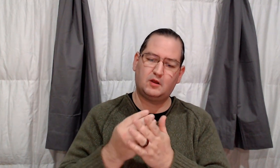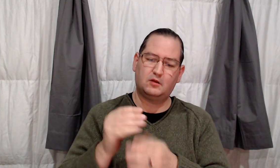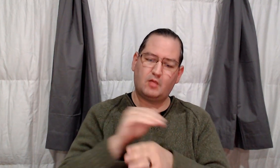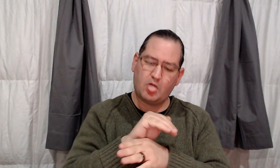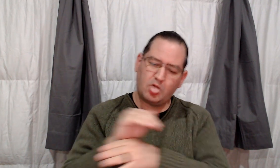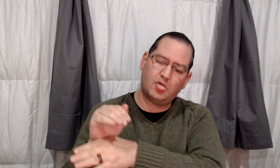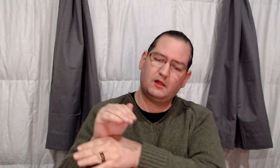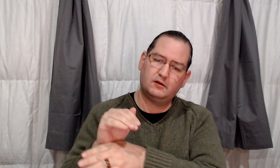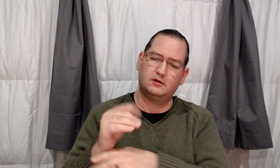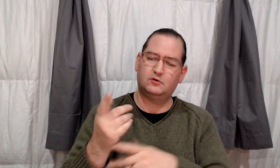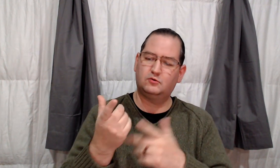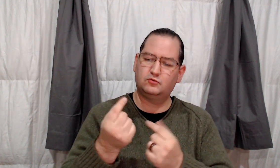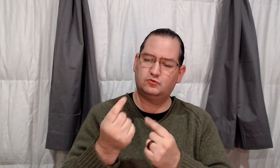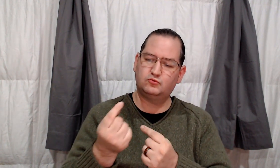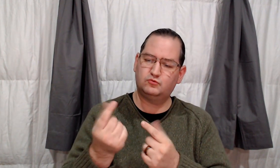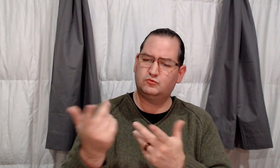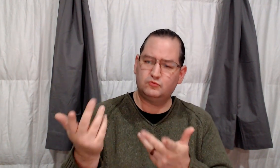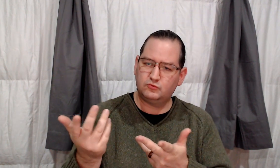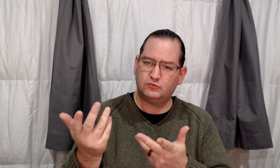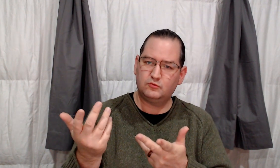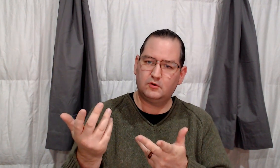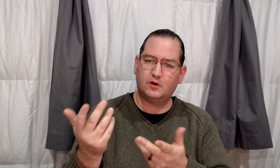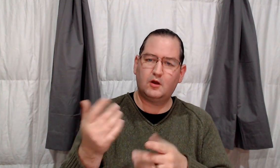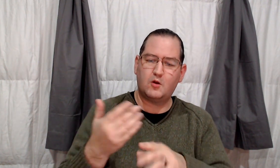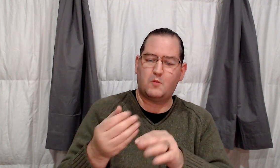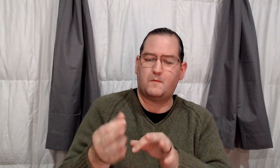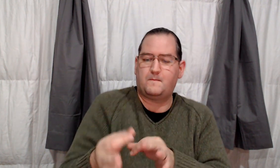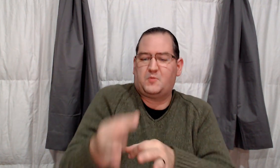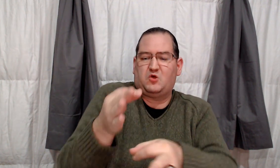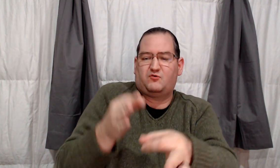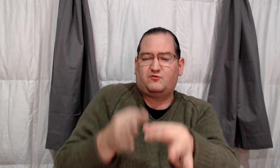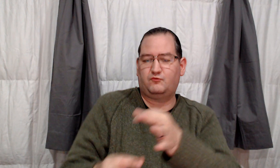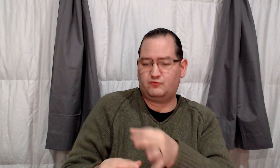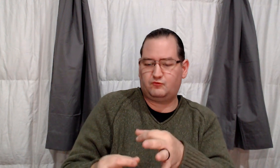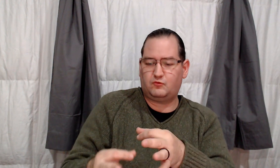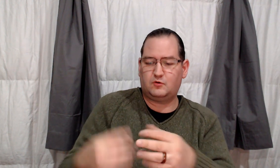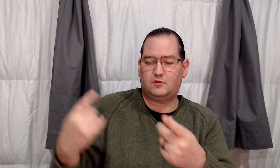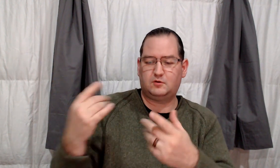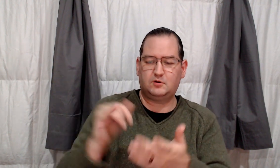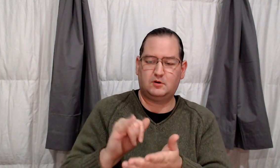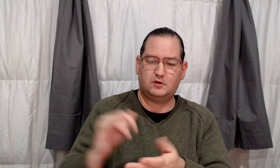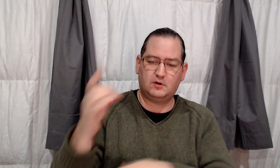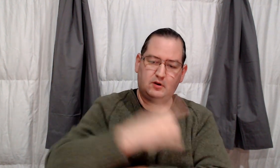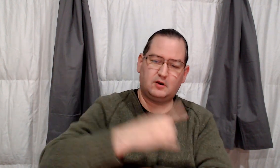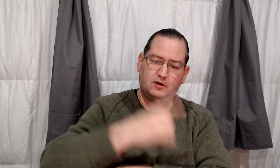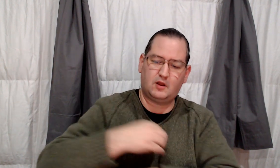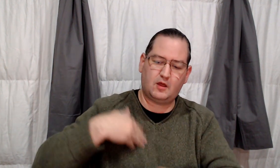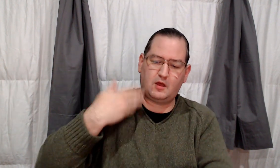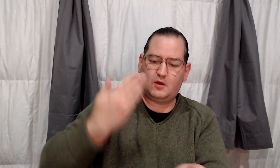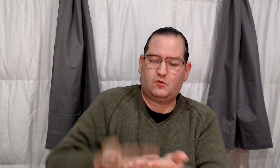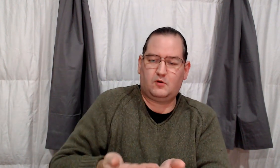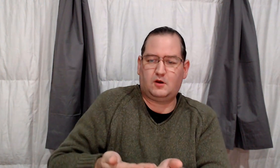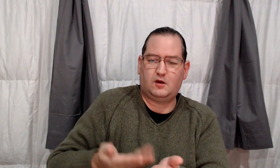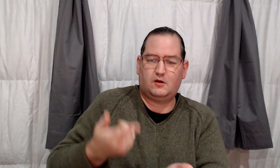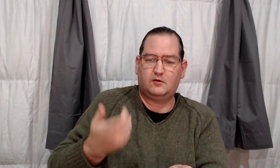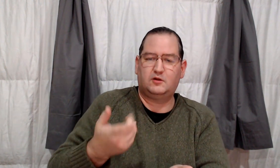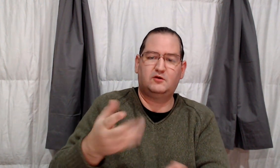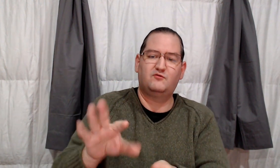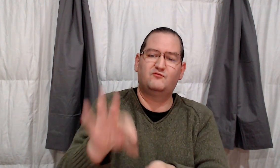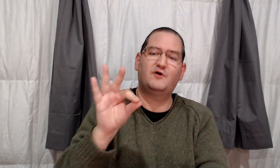before that day arrived, he found he had a cancer in the tongue and in the throat. And maybe only a few months left to live. The